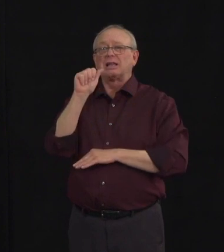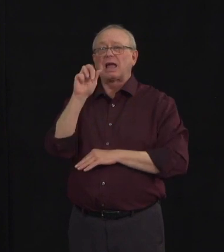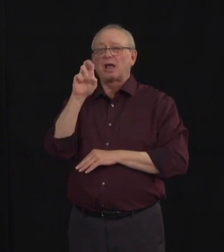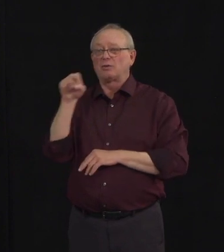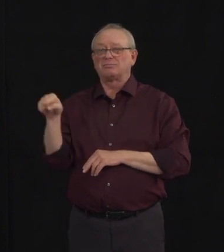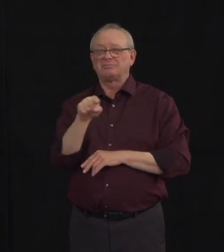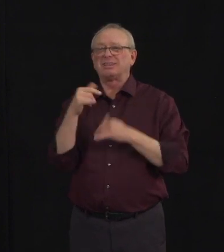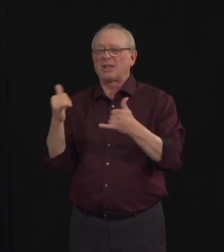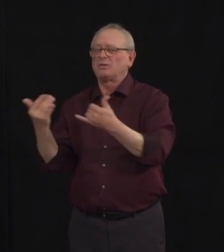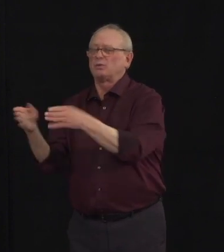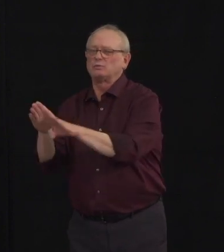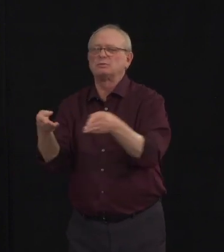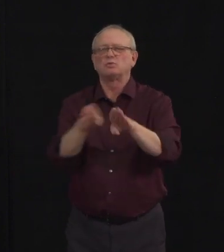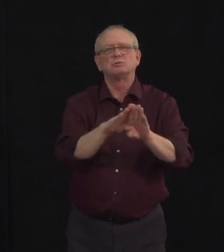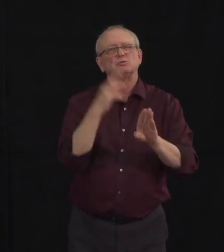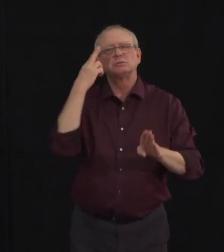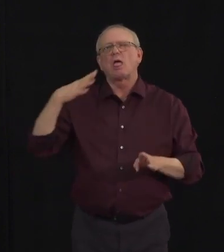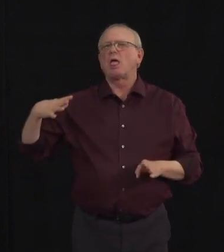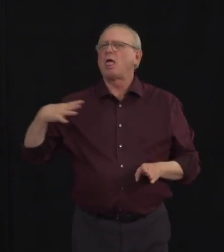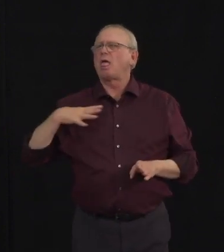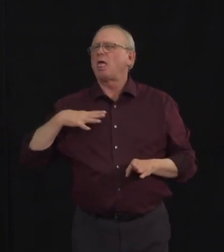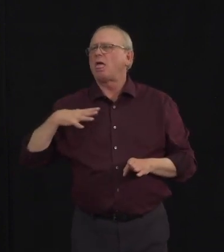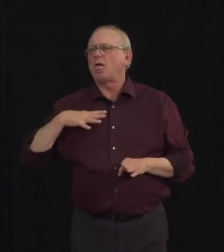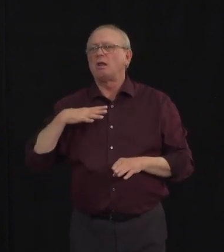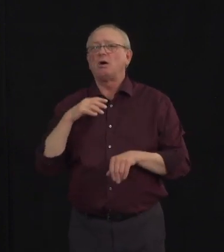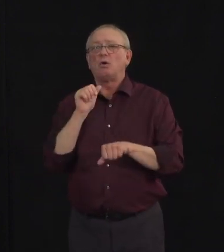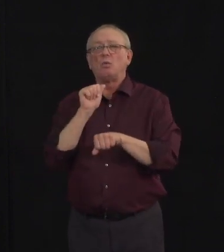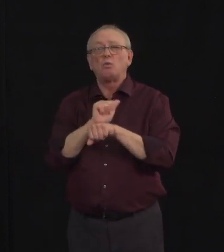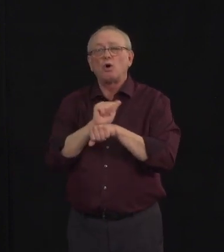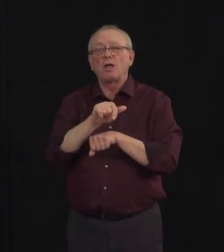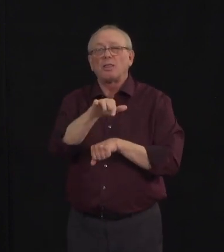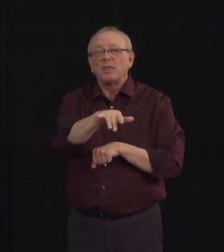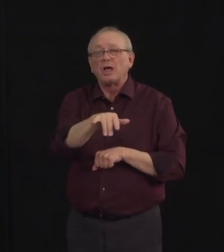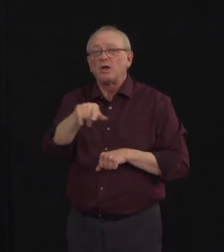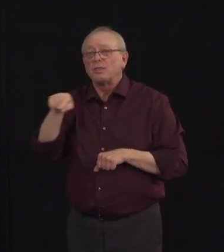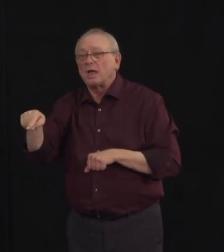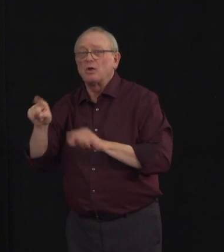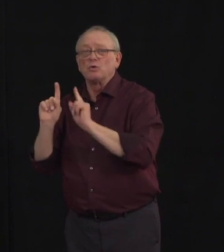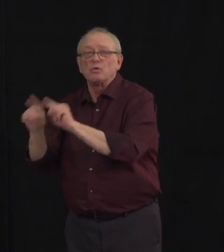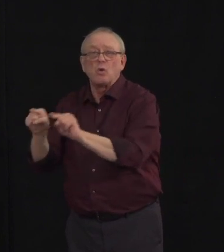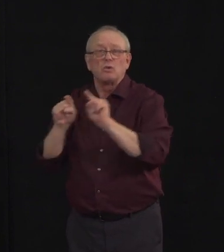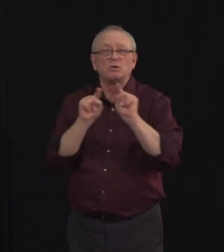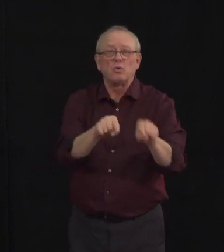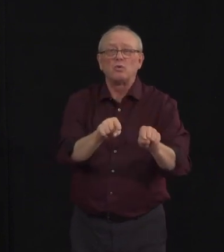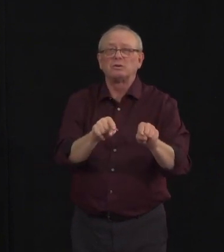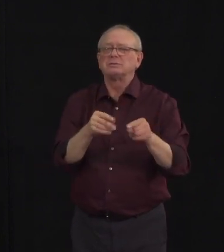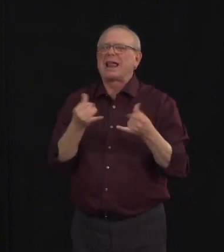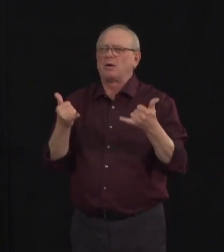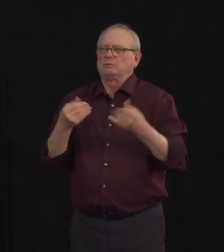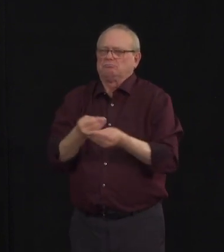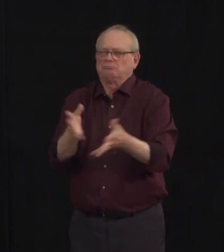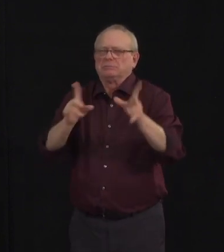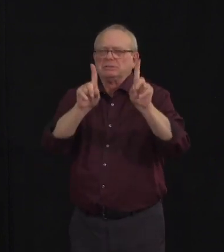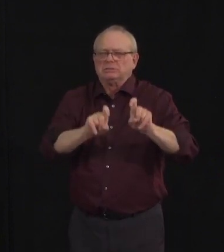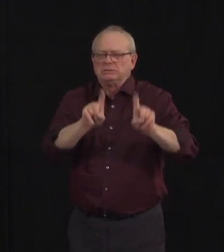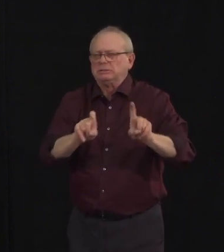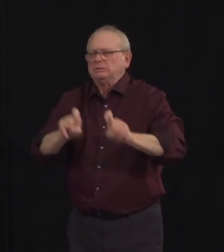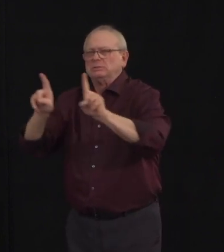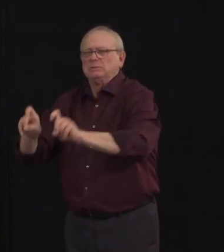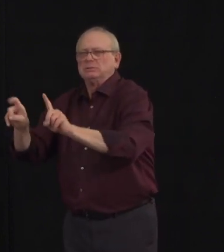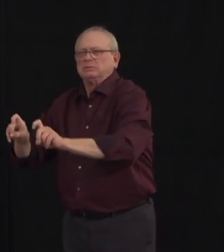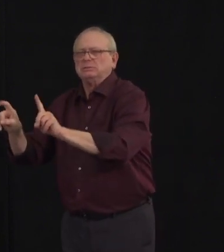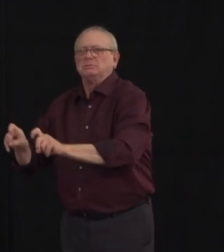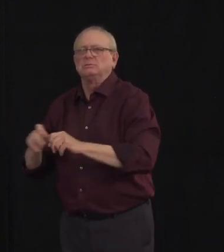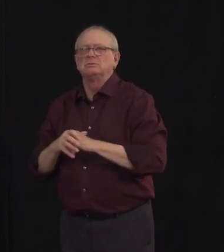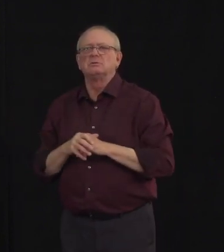offered testing, but at this time there is no evidence that the transmission happened in these settings. Public health officials